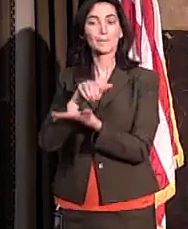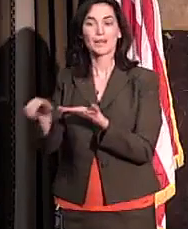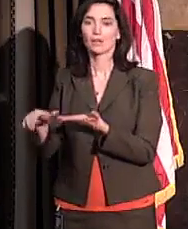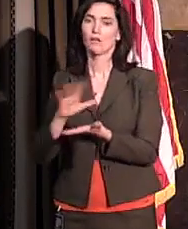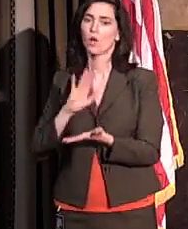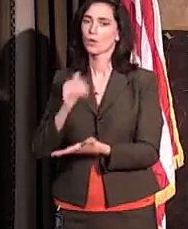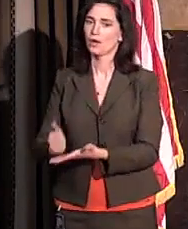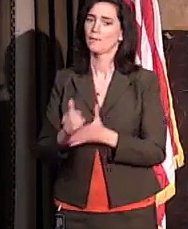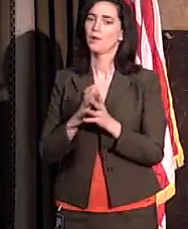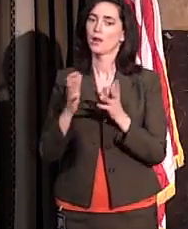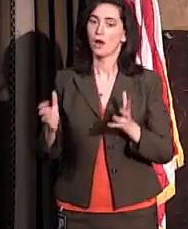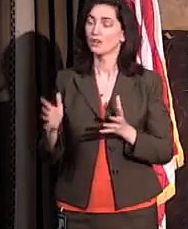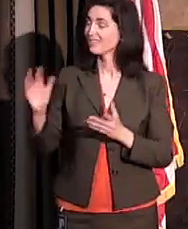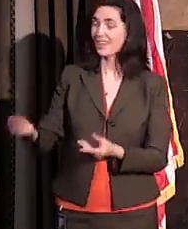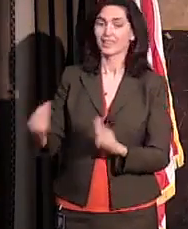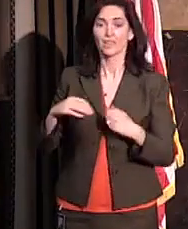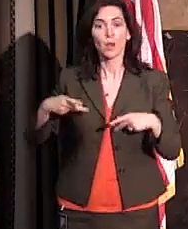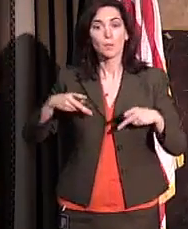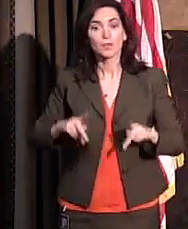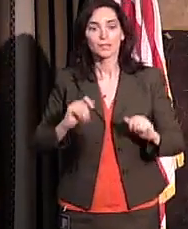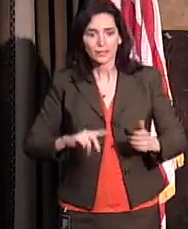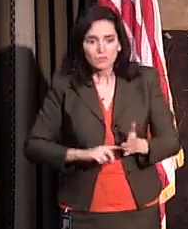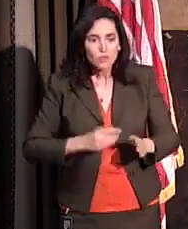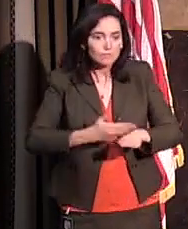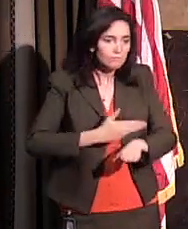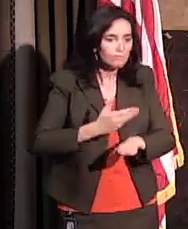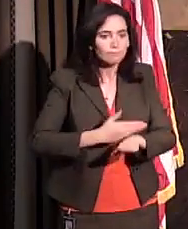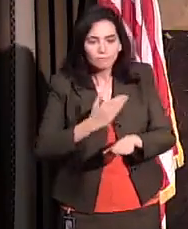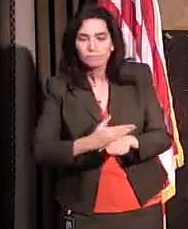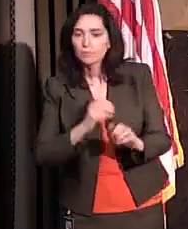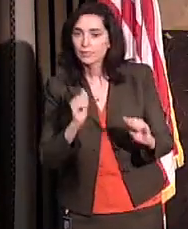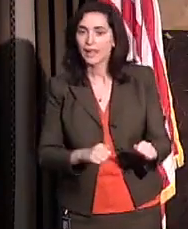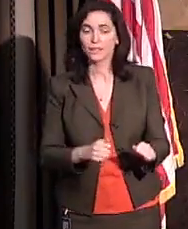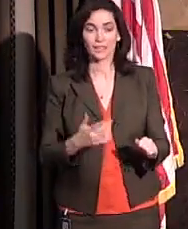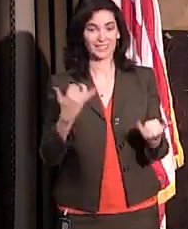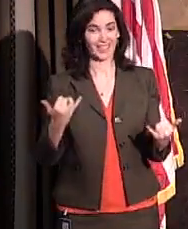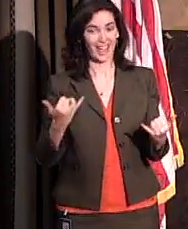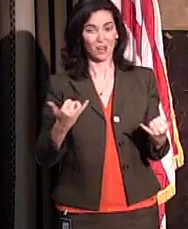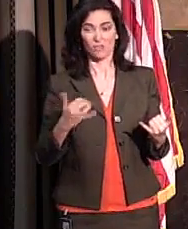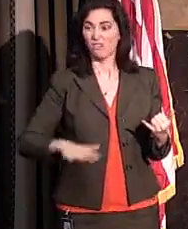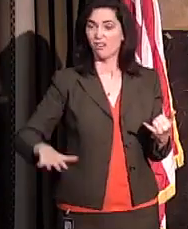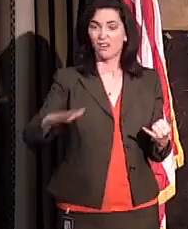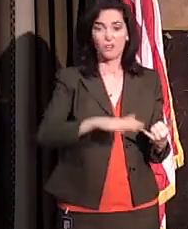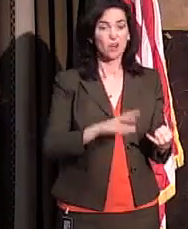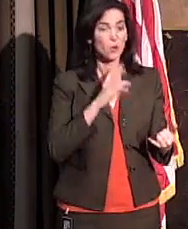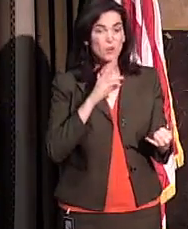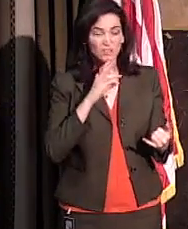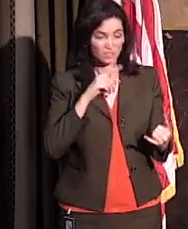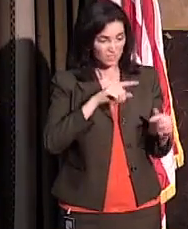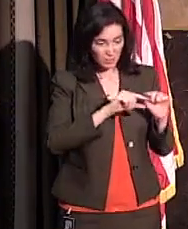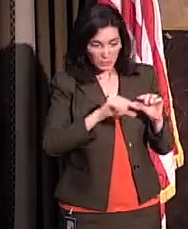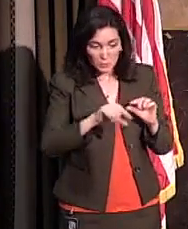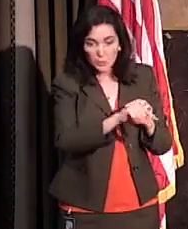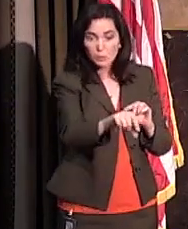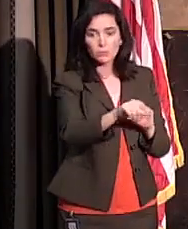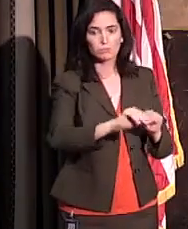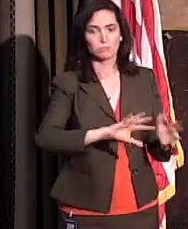opportunity to start to do something about that critical infrastructure of sewer and water. So I thank you